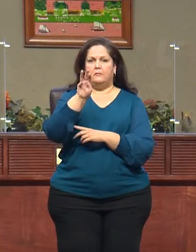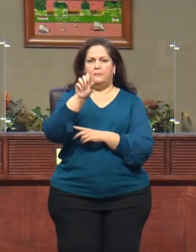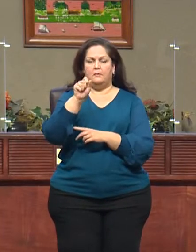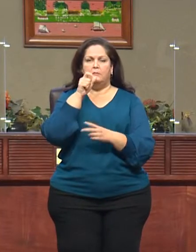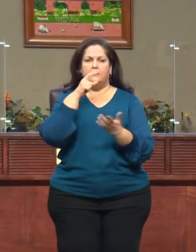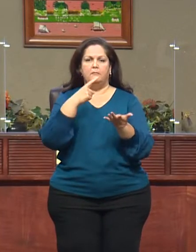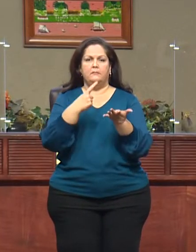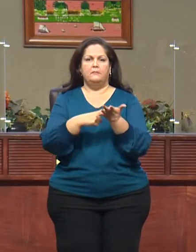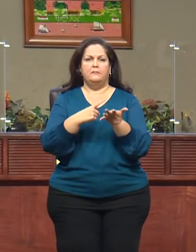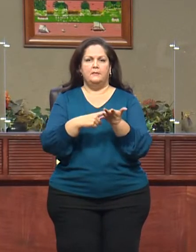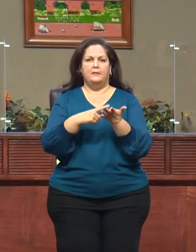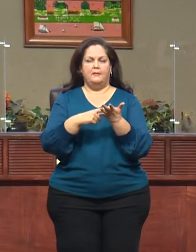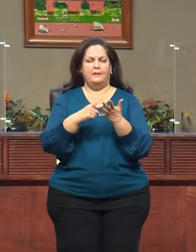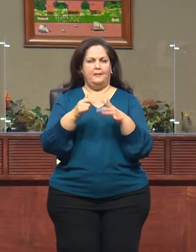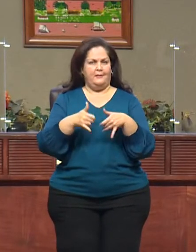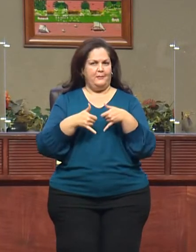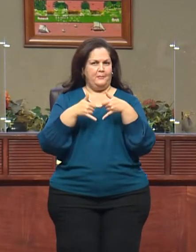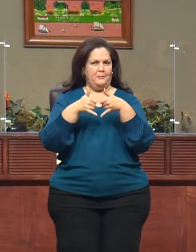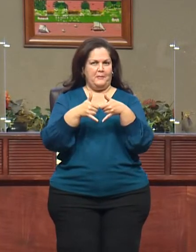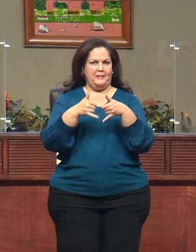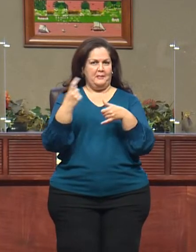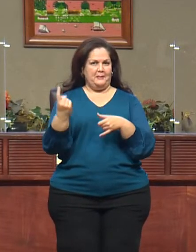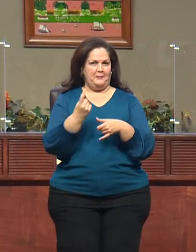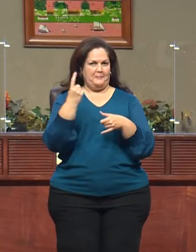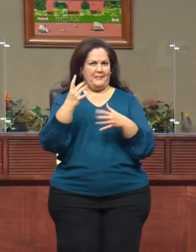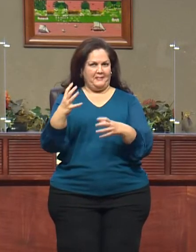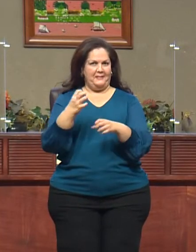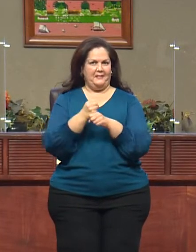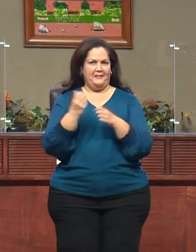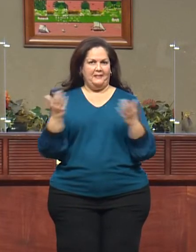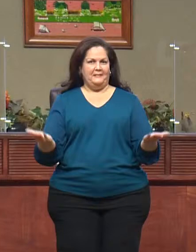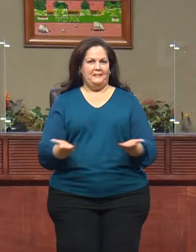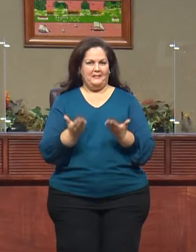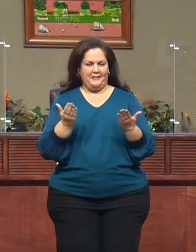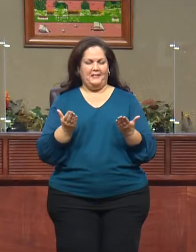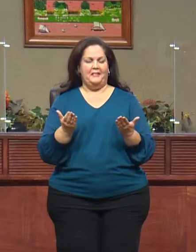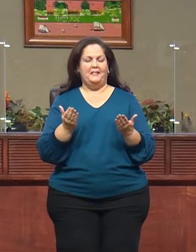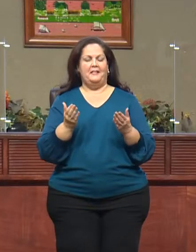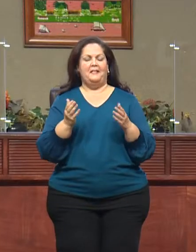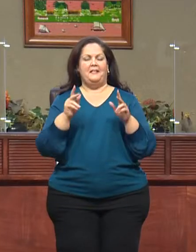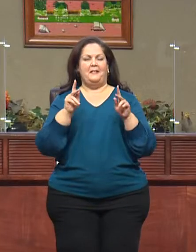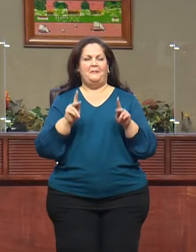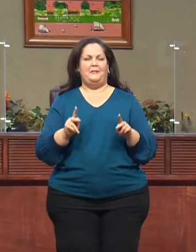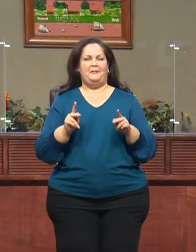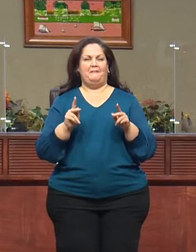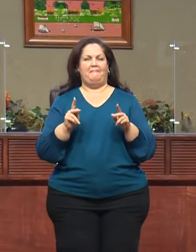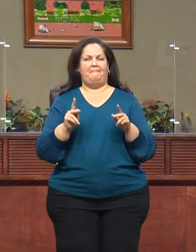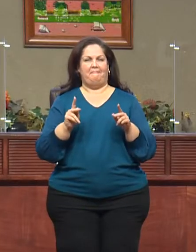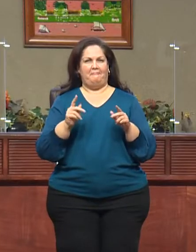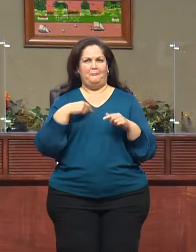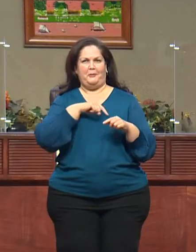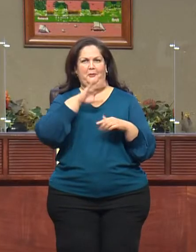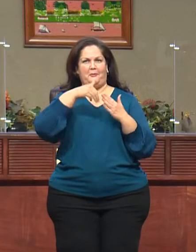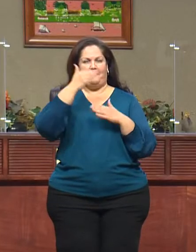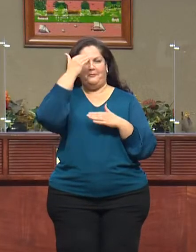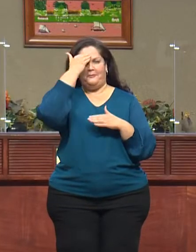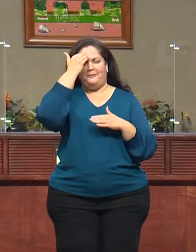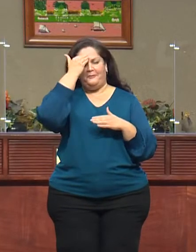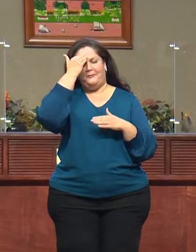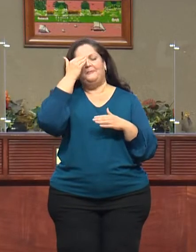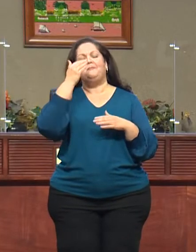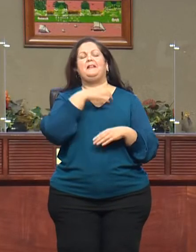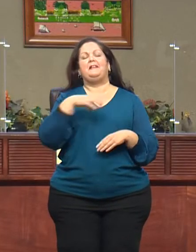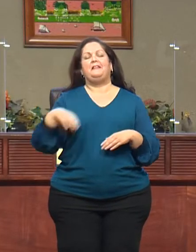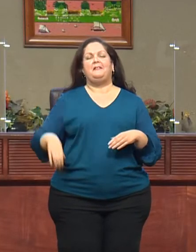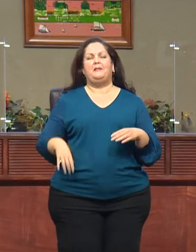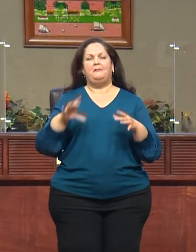well-deserved award received by someone we've grown very close to here in these press events. The mayor will also talk about Orange